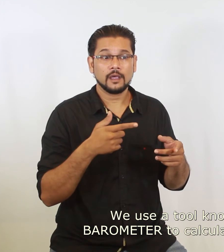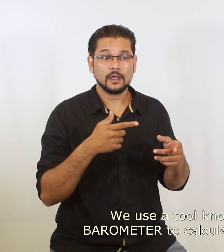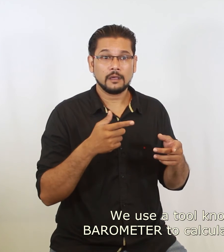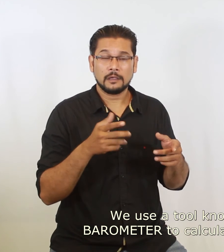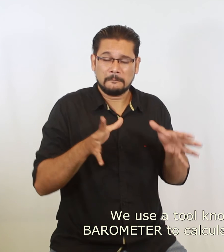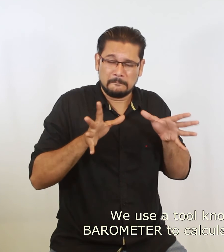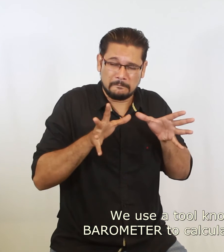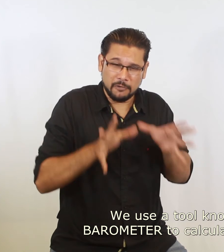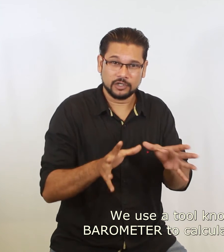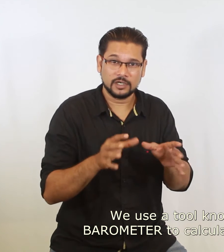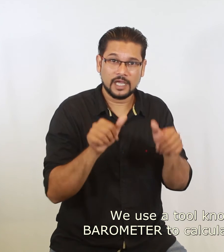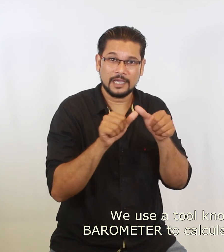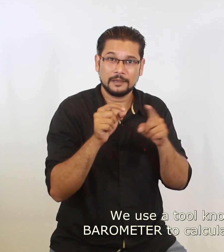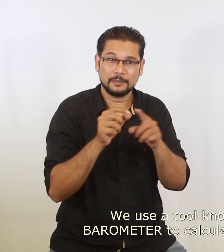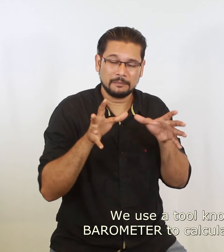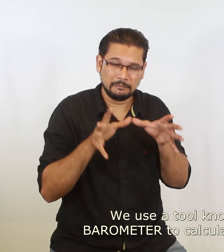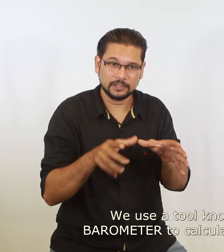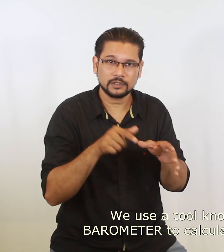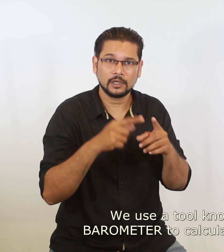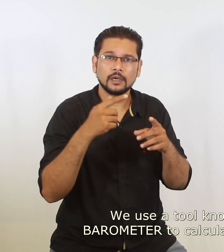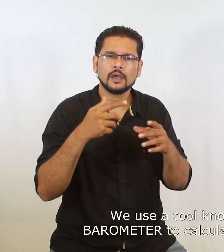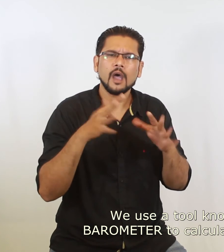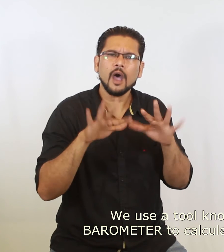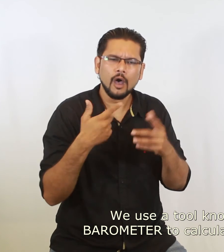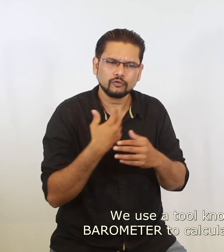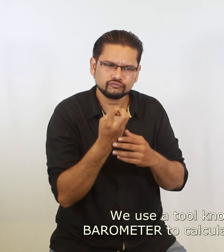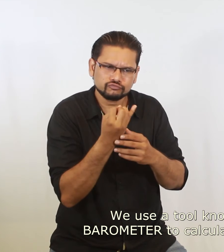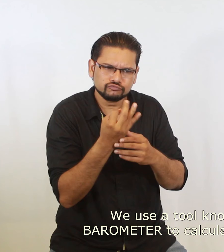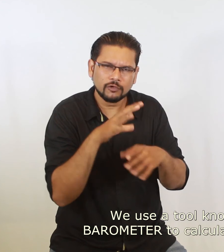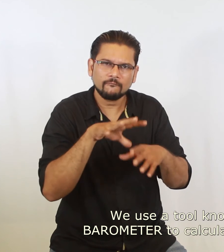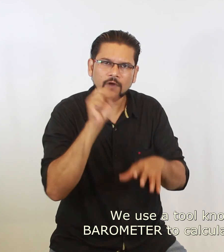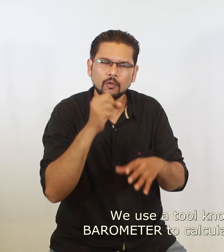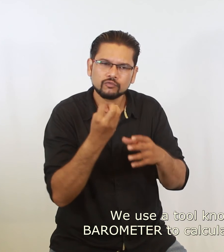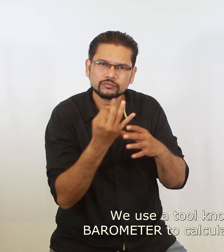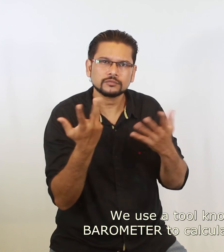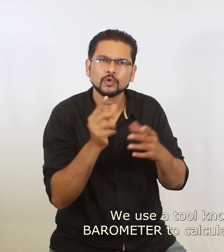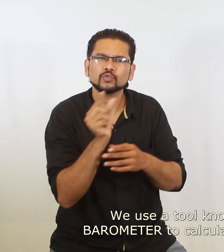We use a tool known as barometer to calculate the AP.